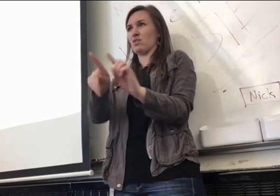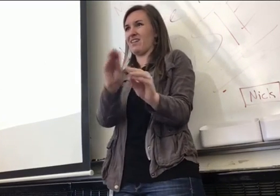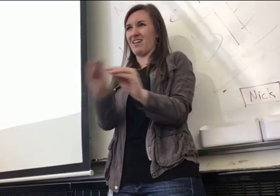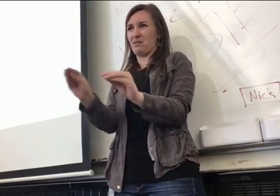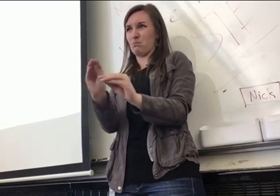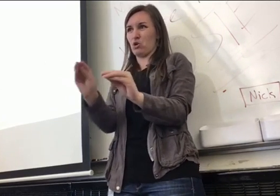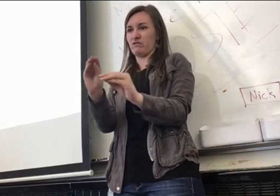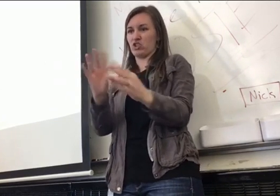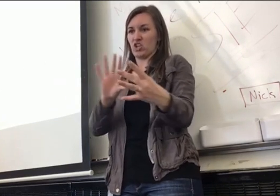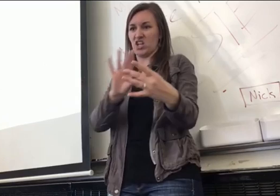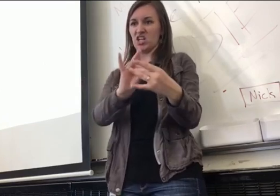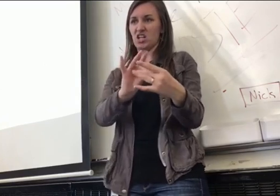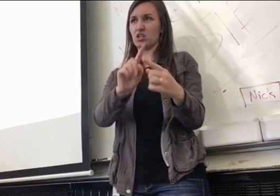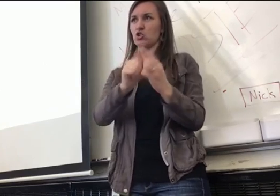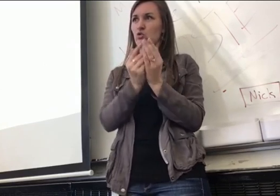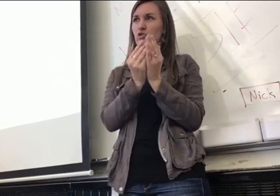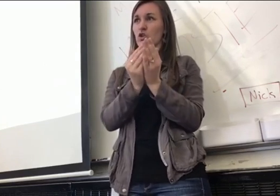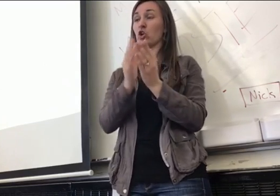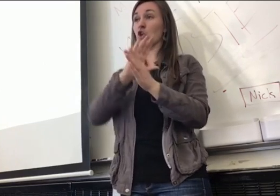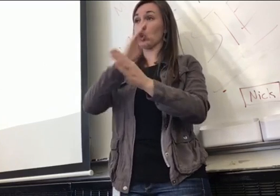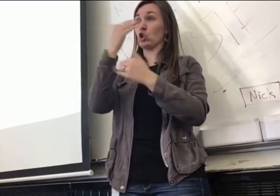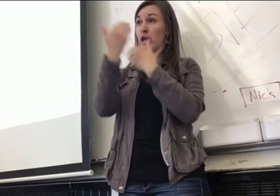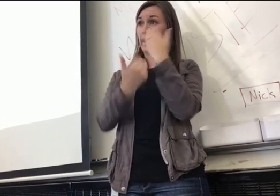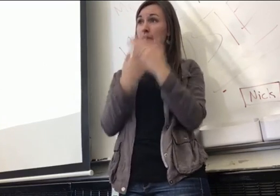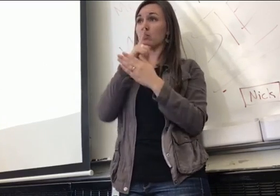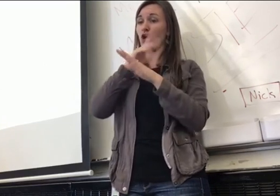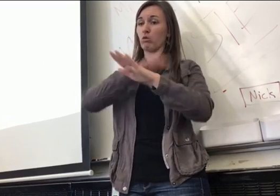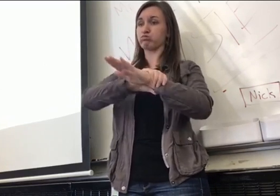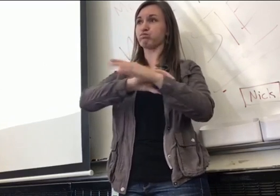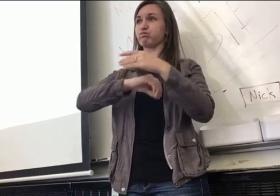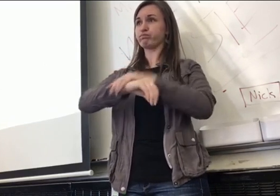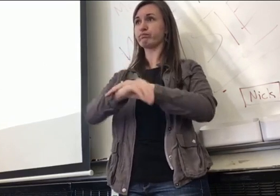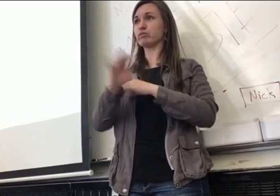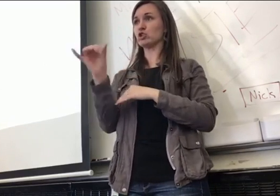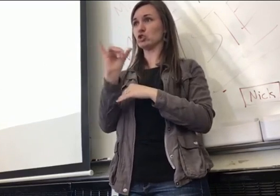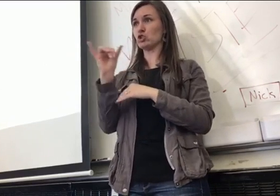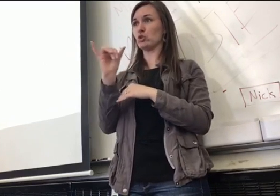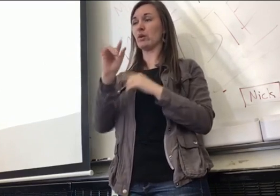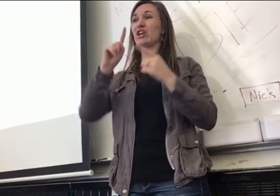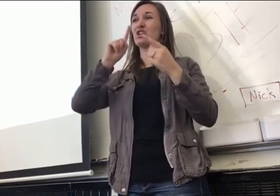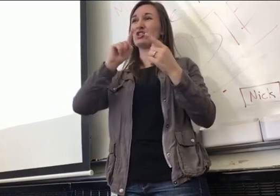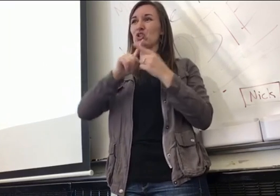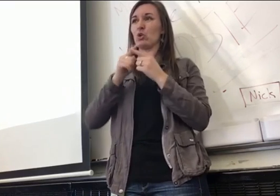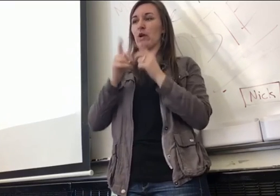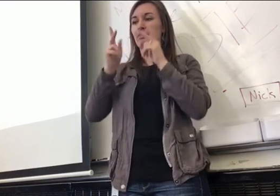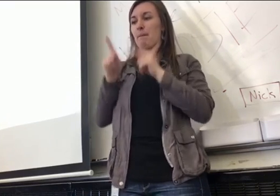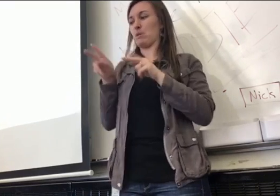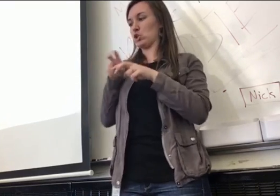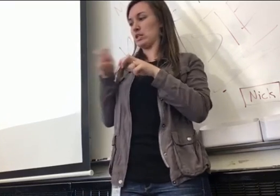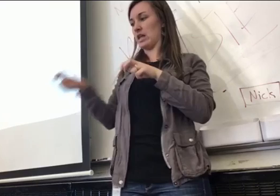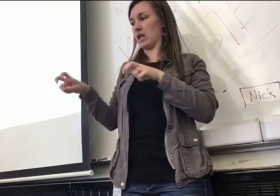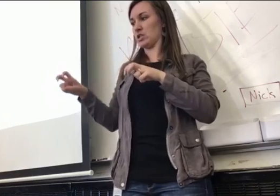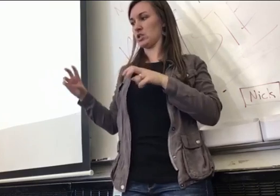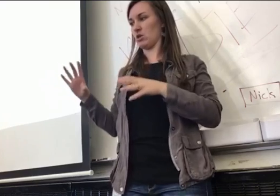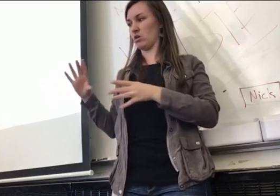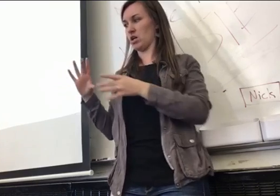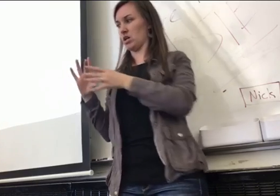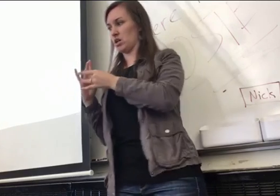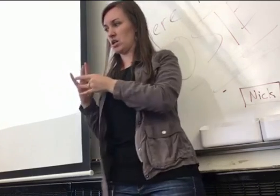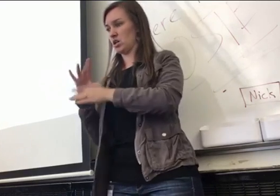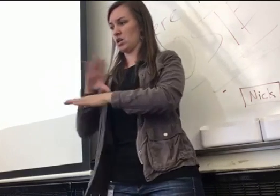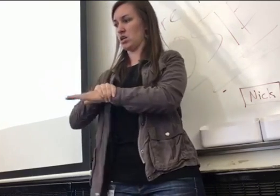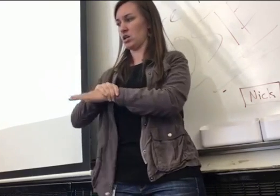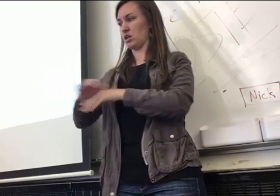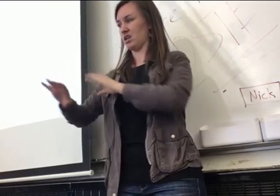hobbles. Your hands are shackled as well against the person next to you. So you're tied to the feet, and then you're tied to the